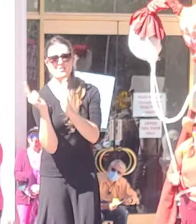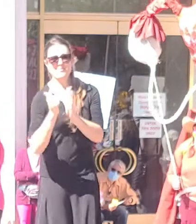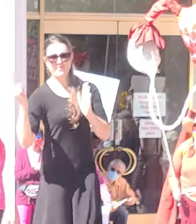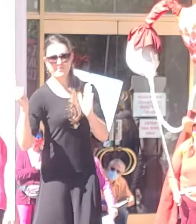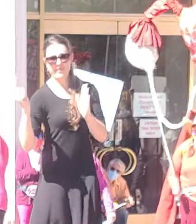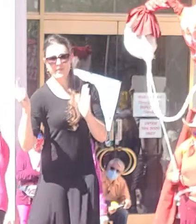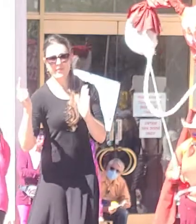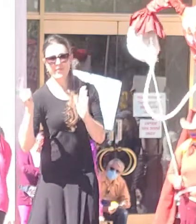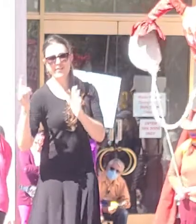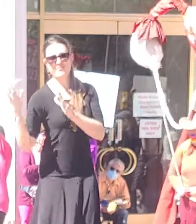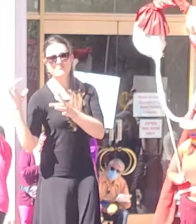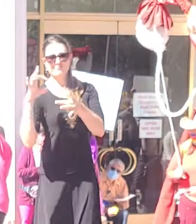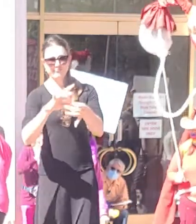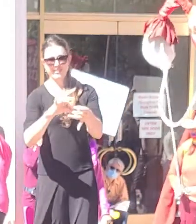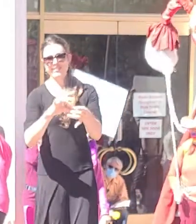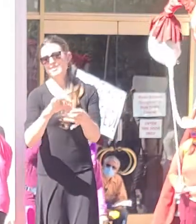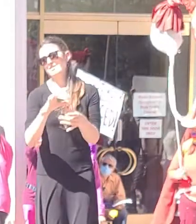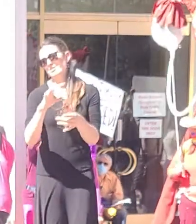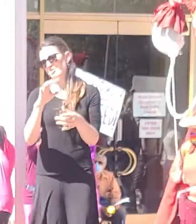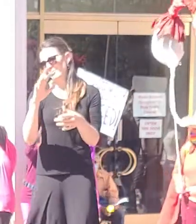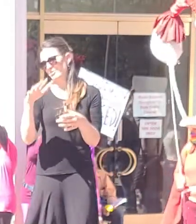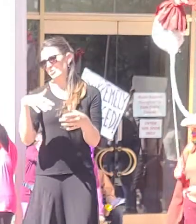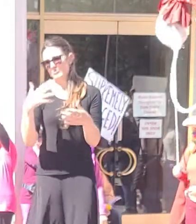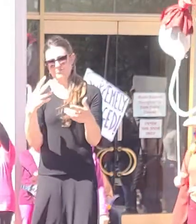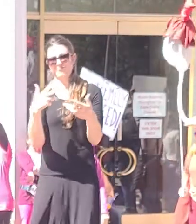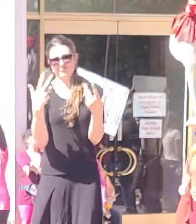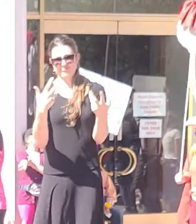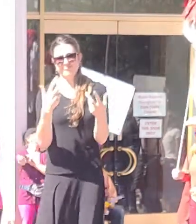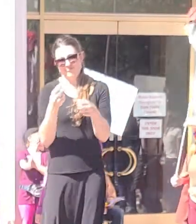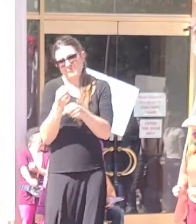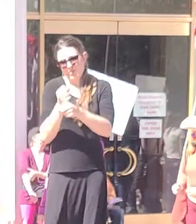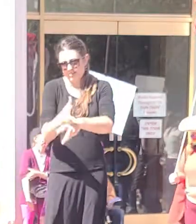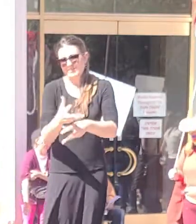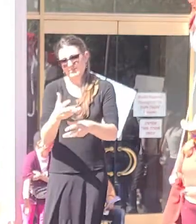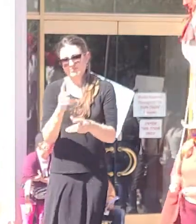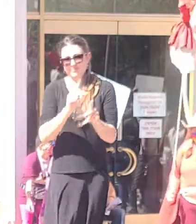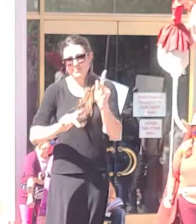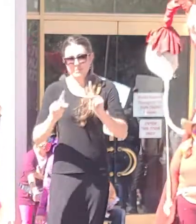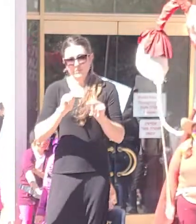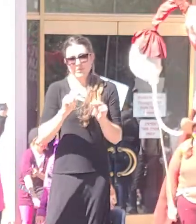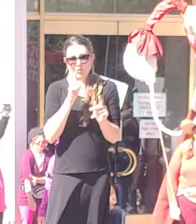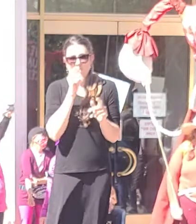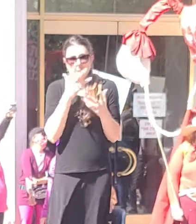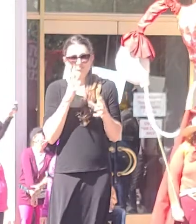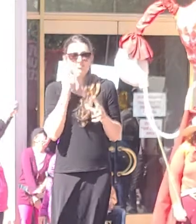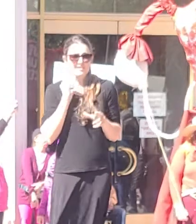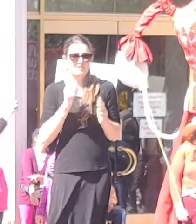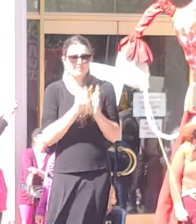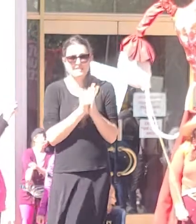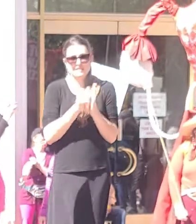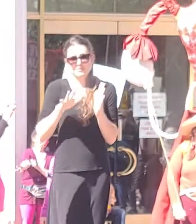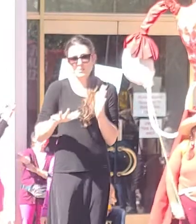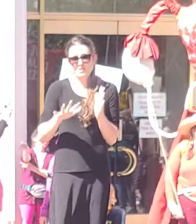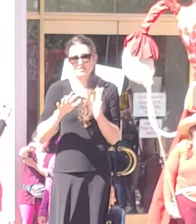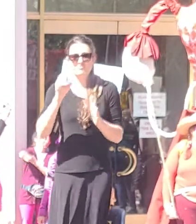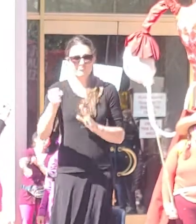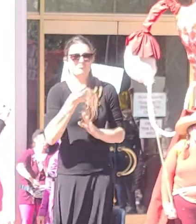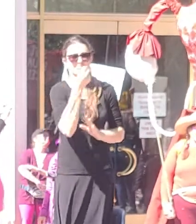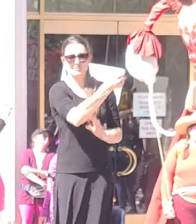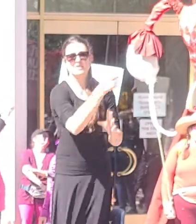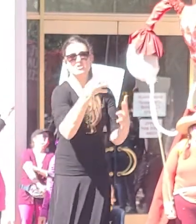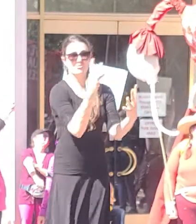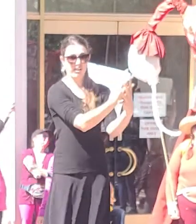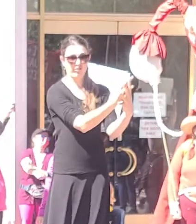the outlaw that would cause for people that had given abortions to be locked up and imprisoned. It